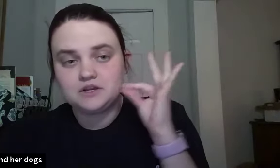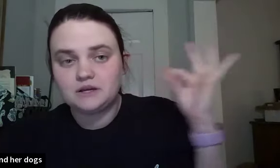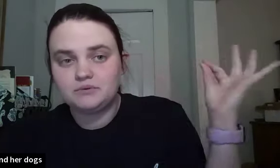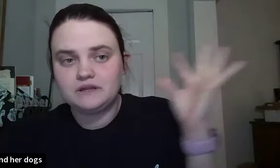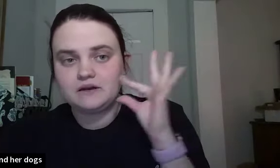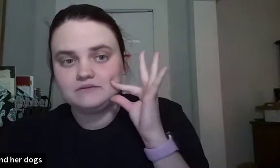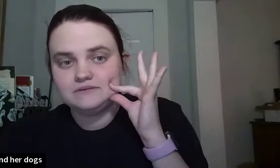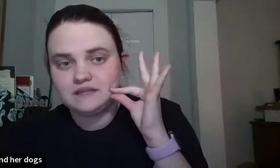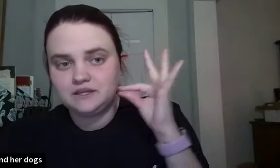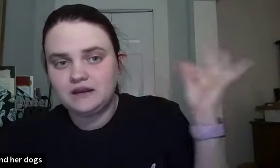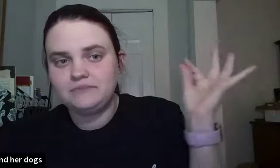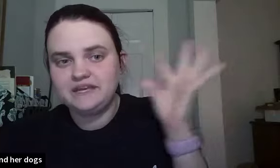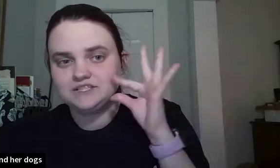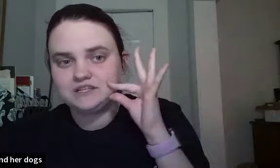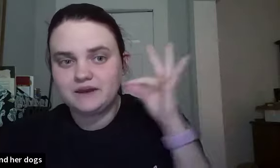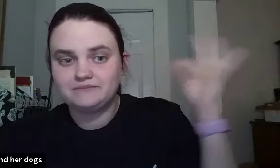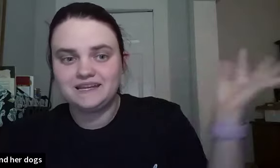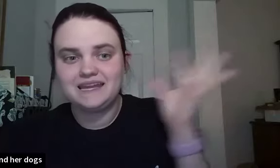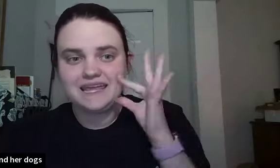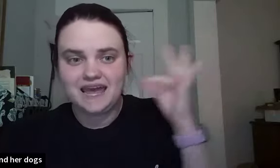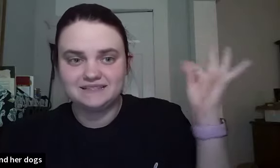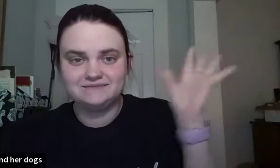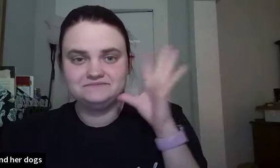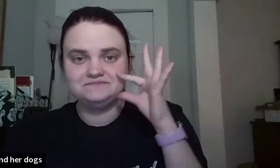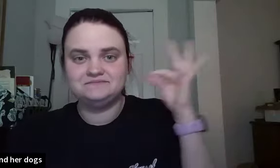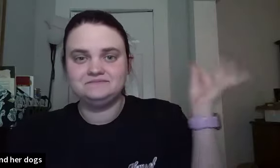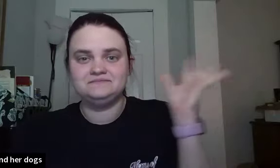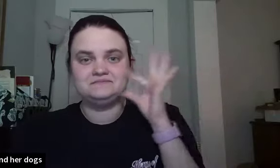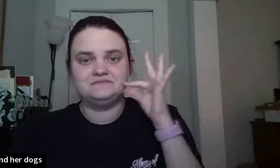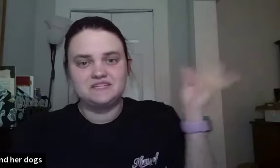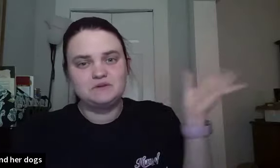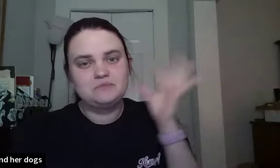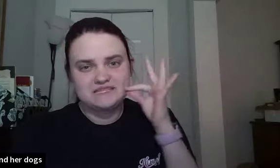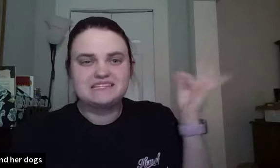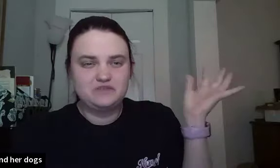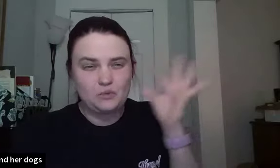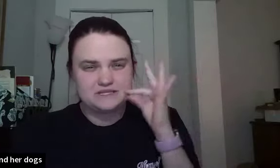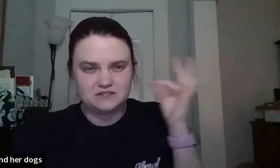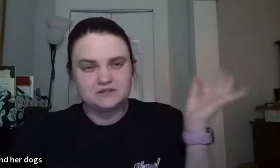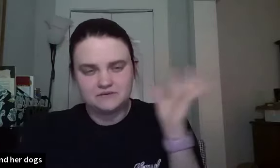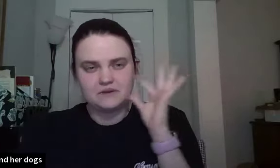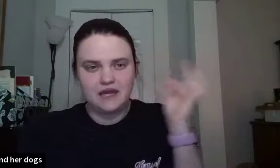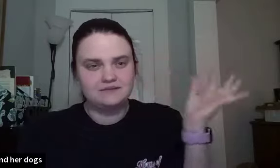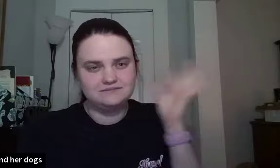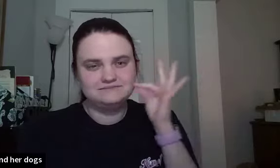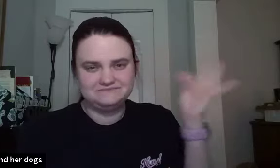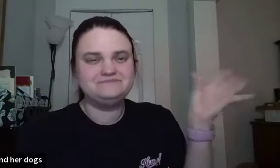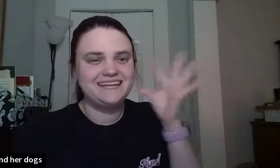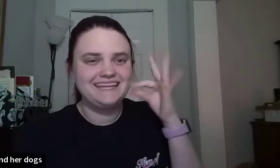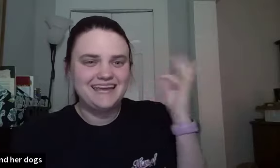you're gonna pull it out. Like you kind of pinch and come out. Cat. This represents like the whiskers of the cat.